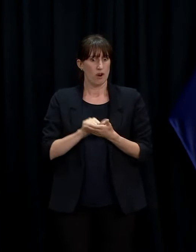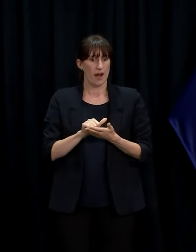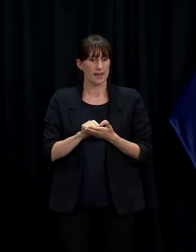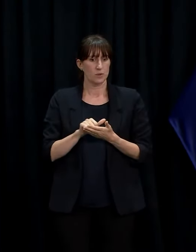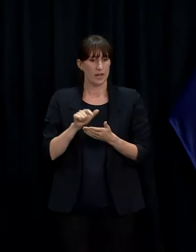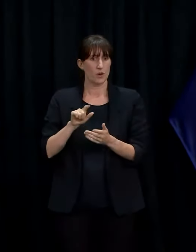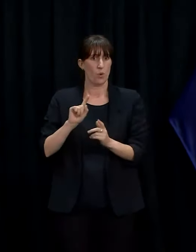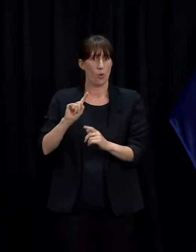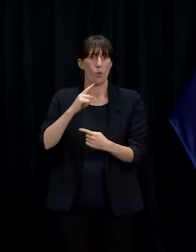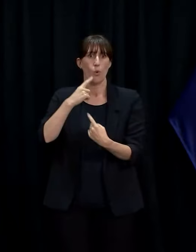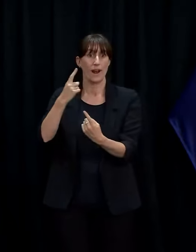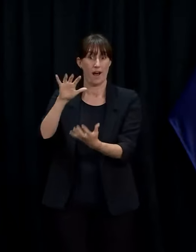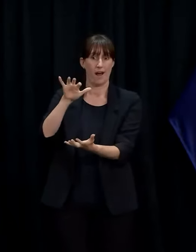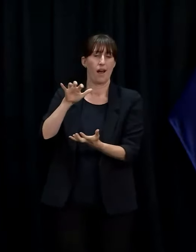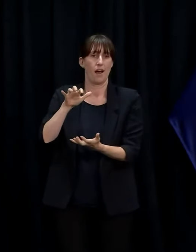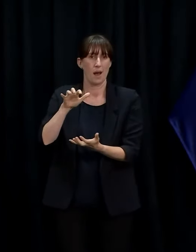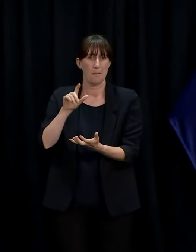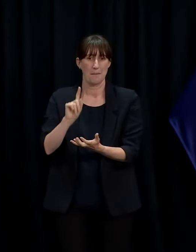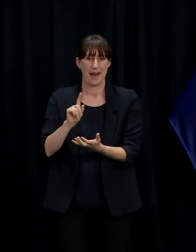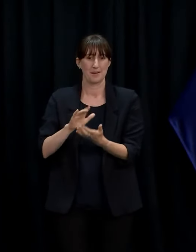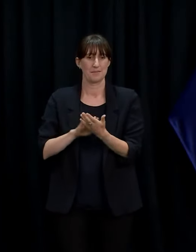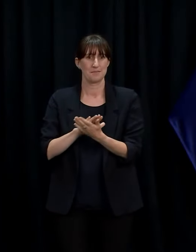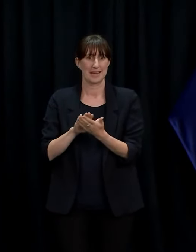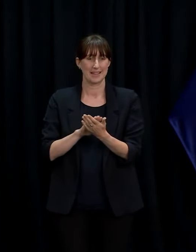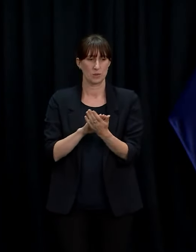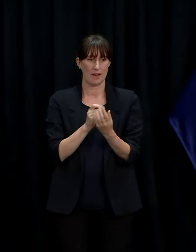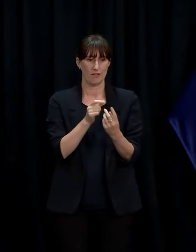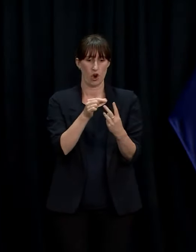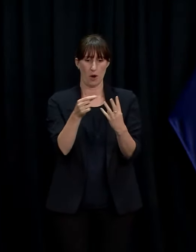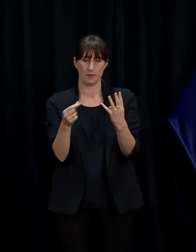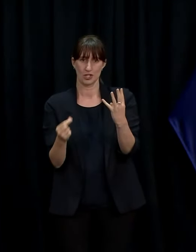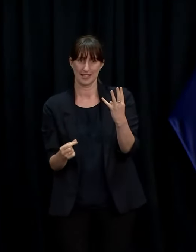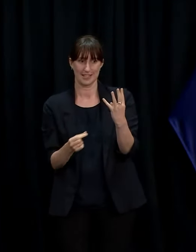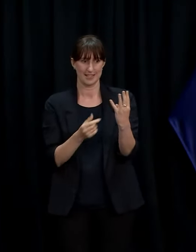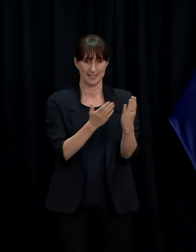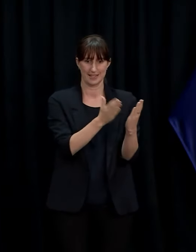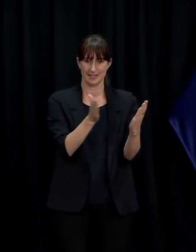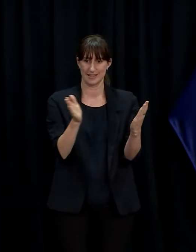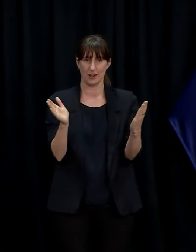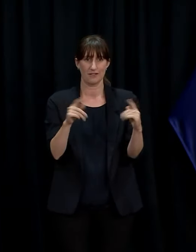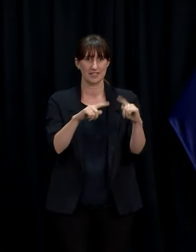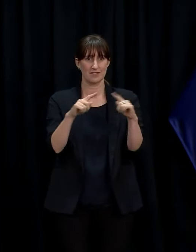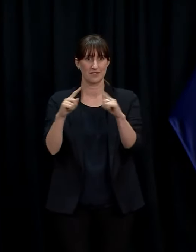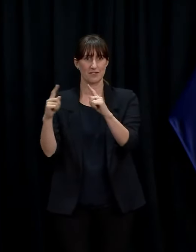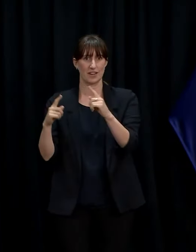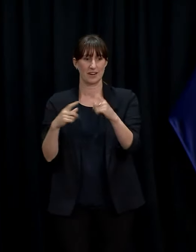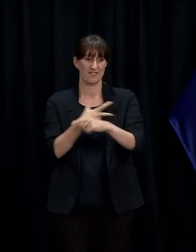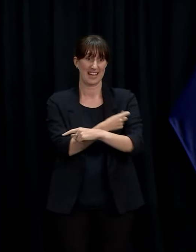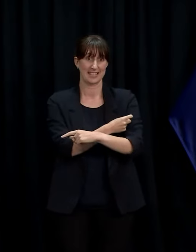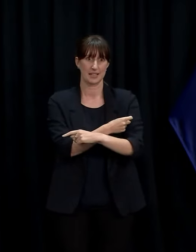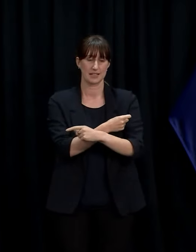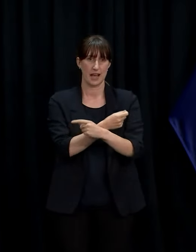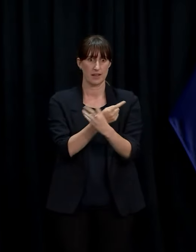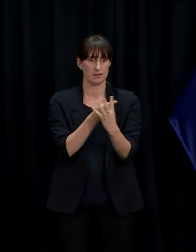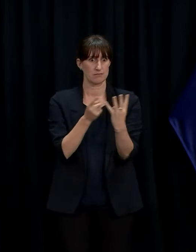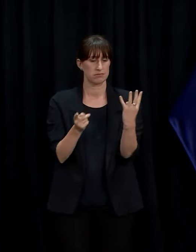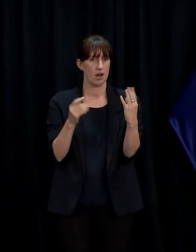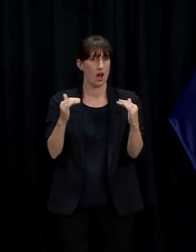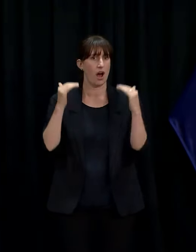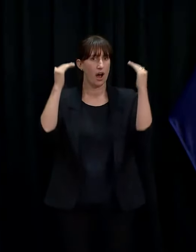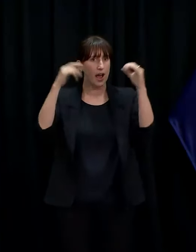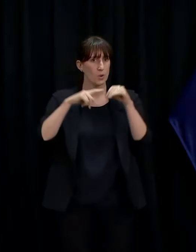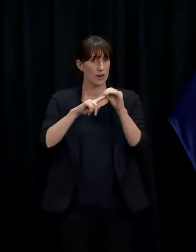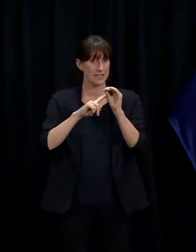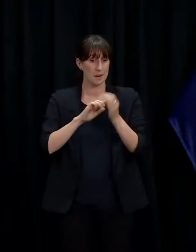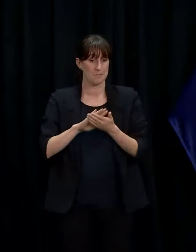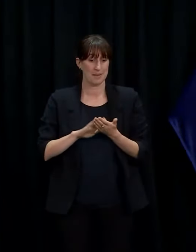were guaranteed access to a suite of very, very effective vaccines that have given us now one of the highest vaccination rates in the world. So,